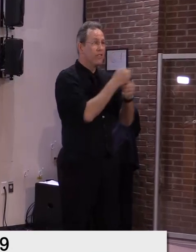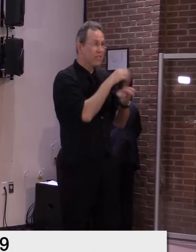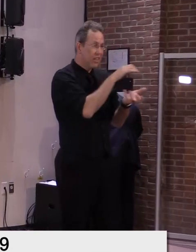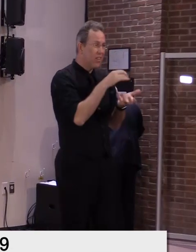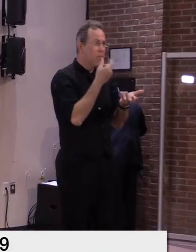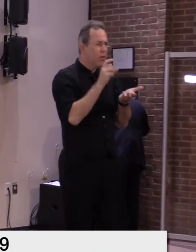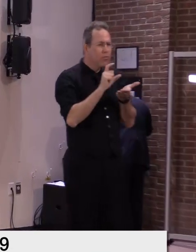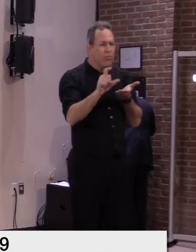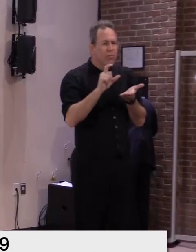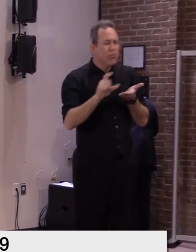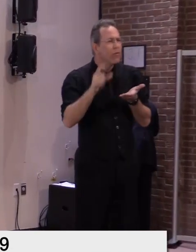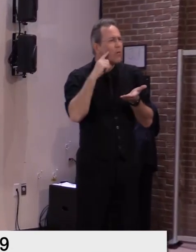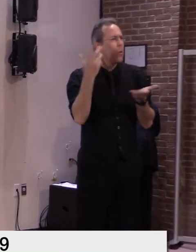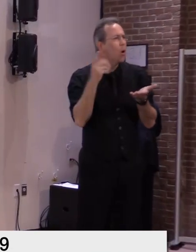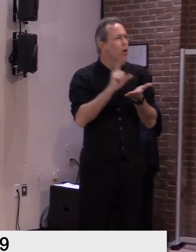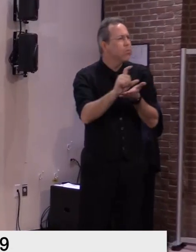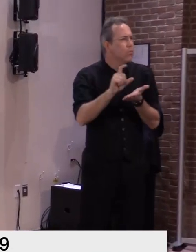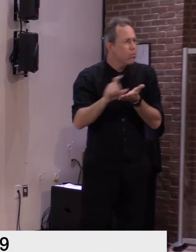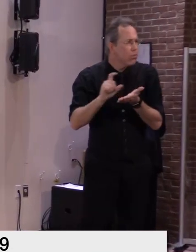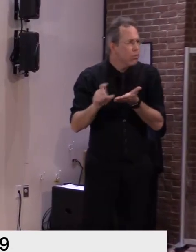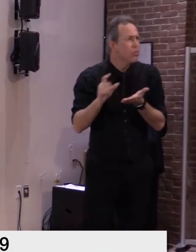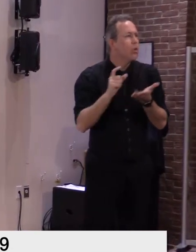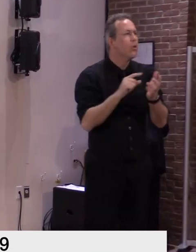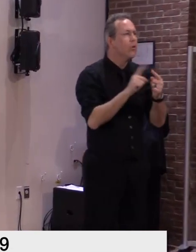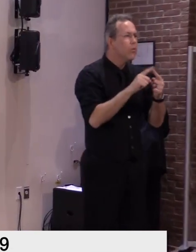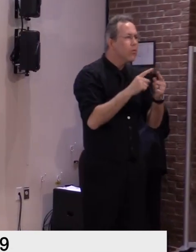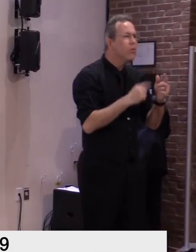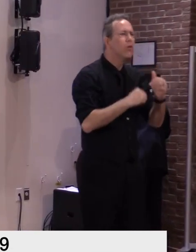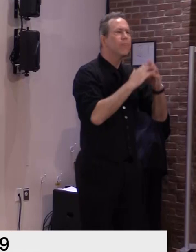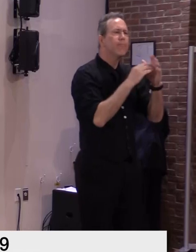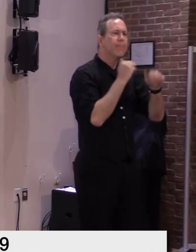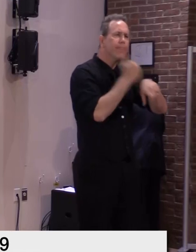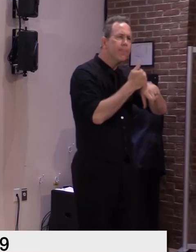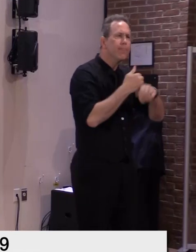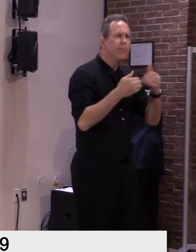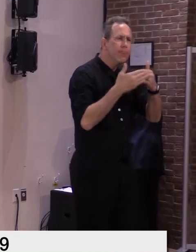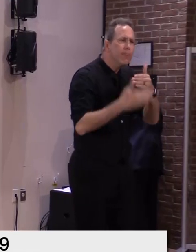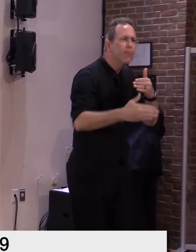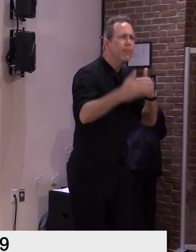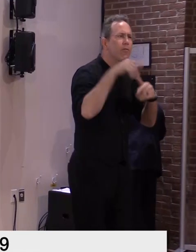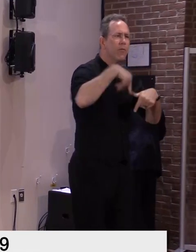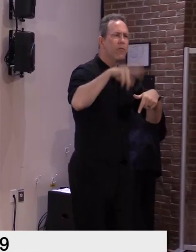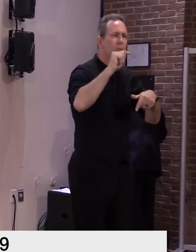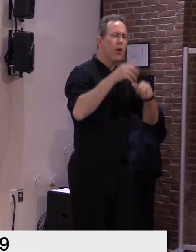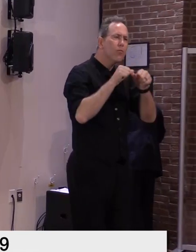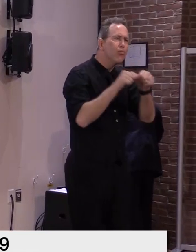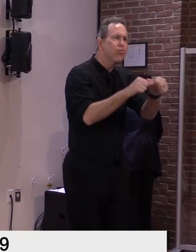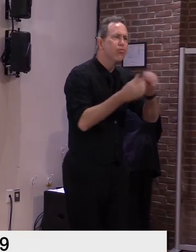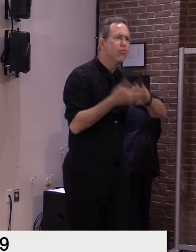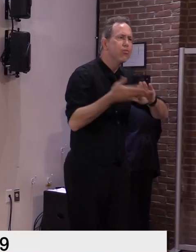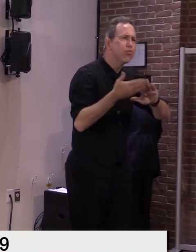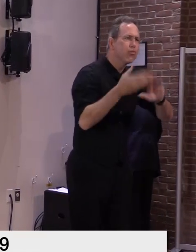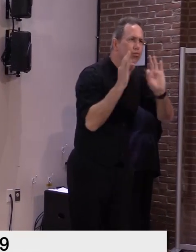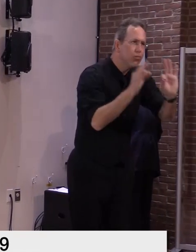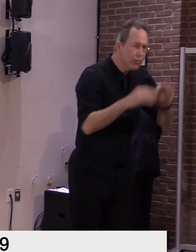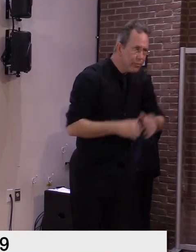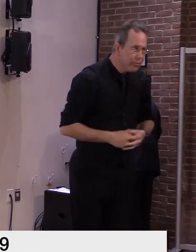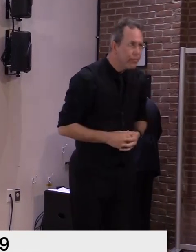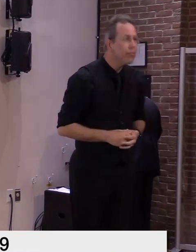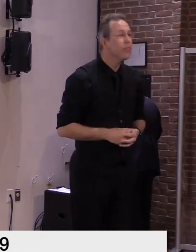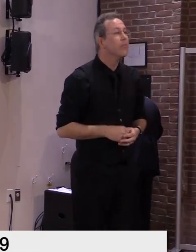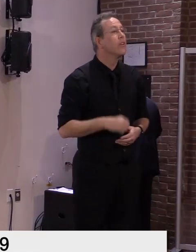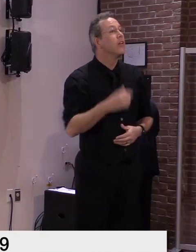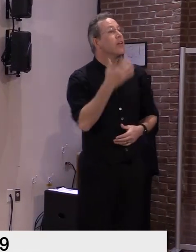for long-term recovery and prosperity. We're very fortunate to have a powerful